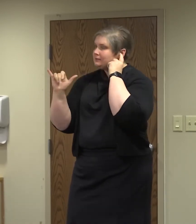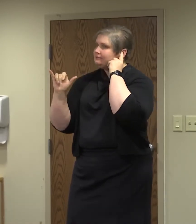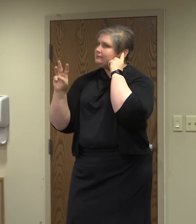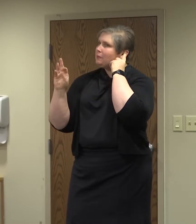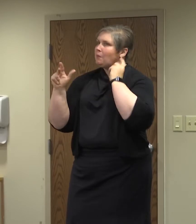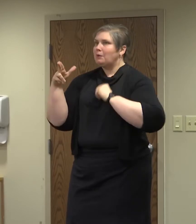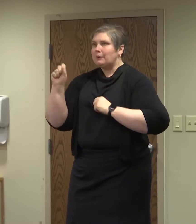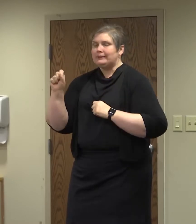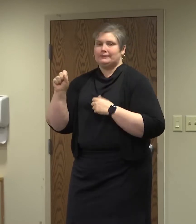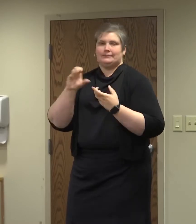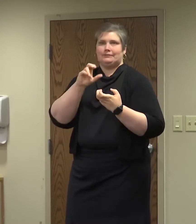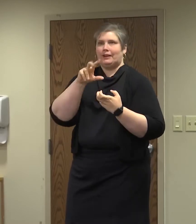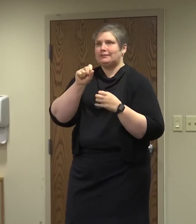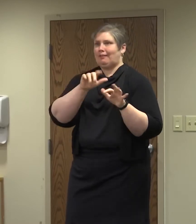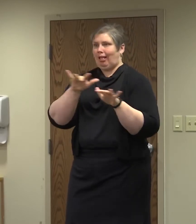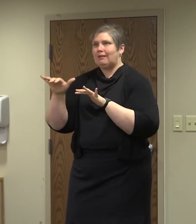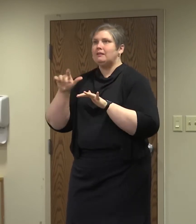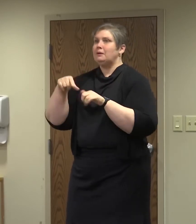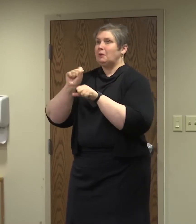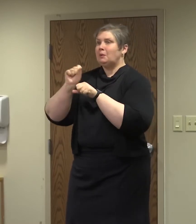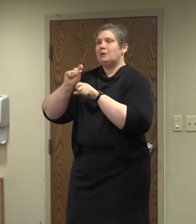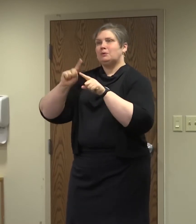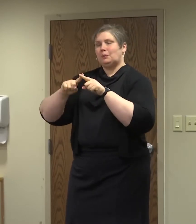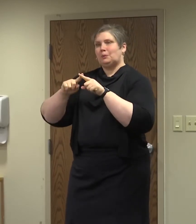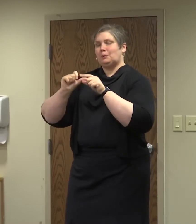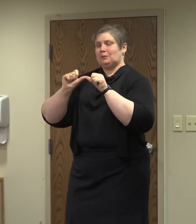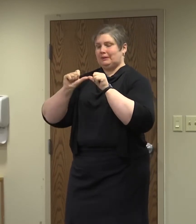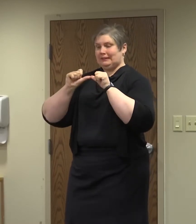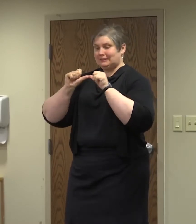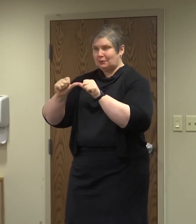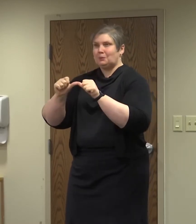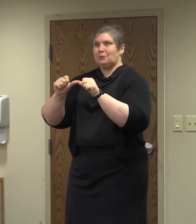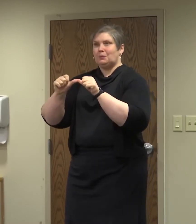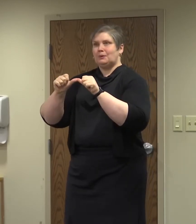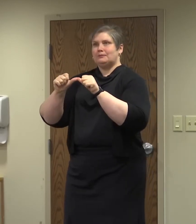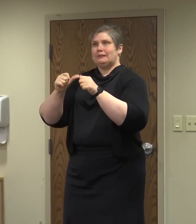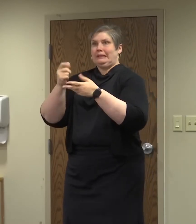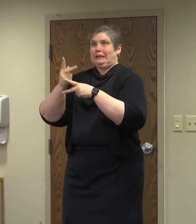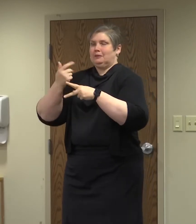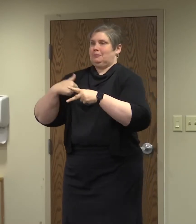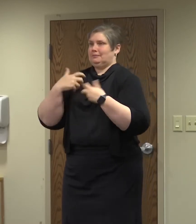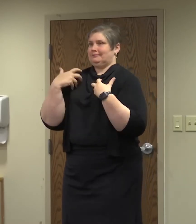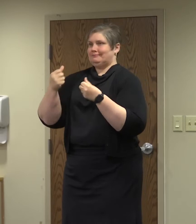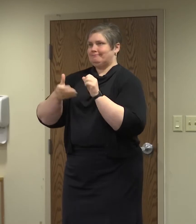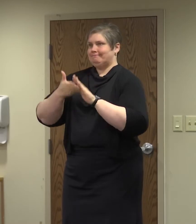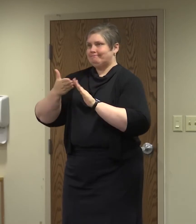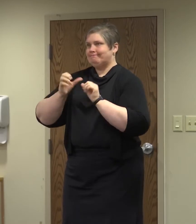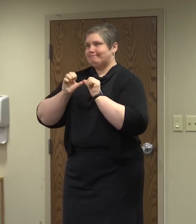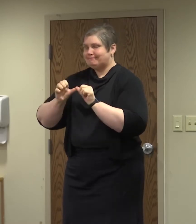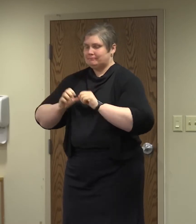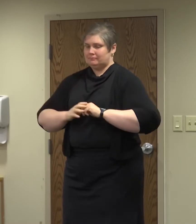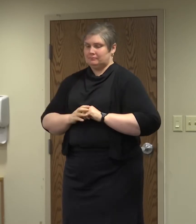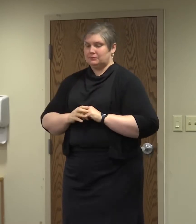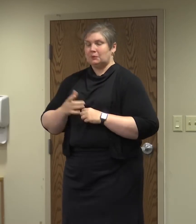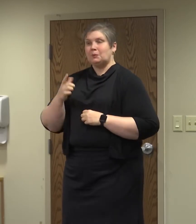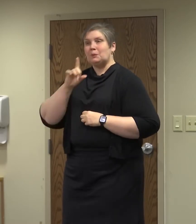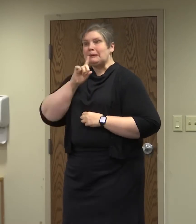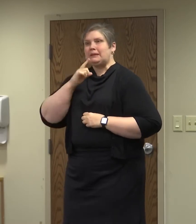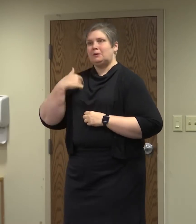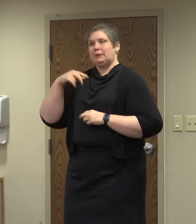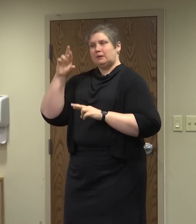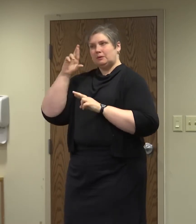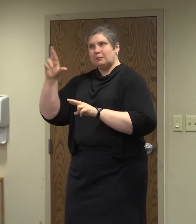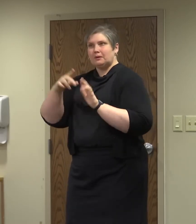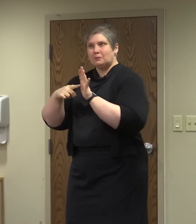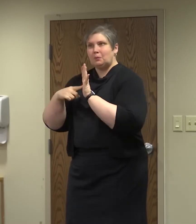so tirelessly to keep us healthy. Let's show them respect this Thanksgiving and show them how grateful we are